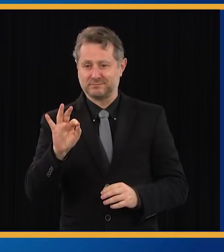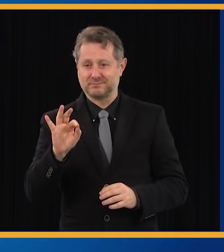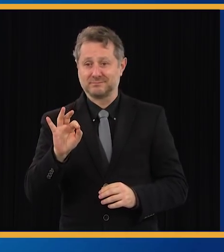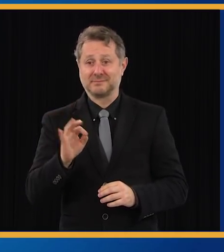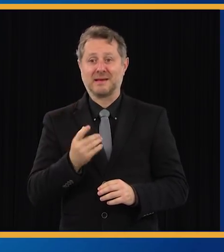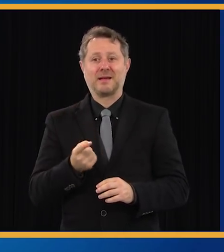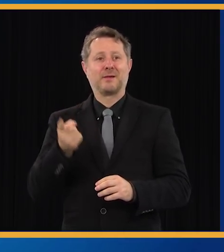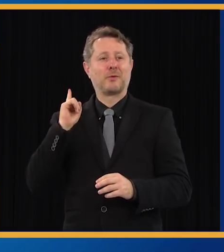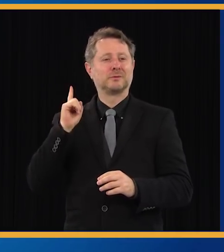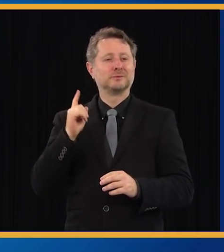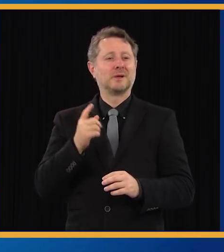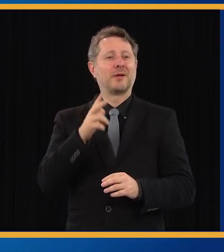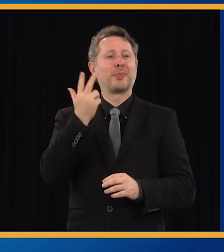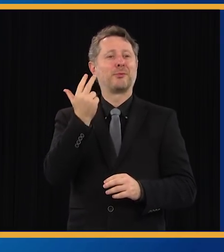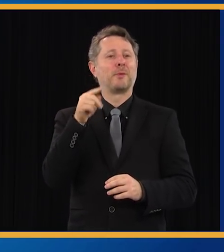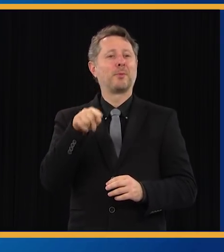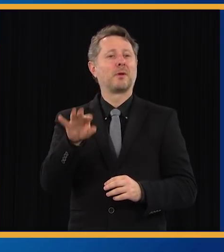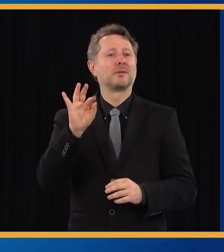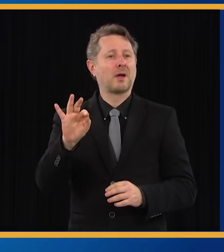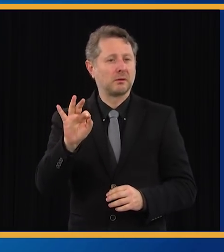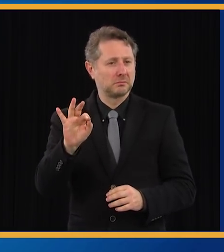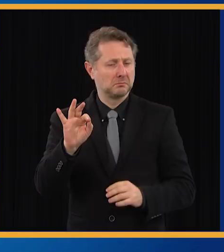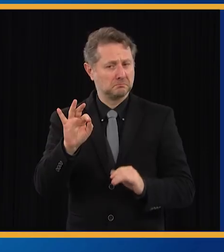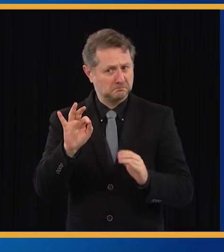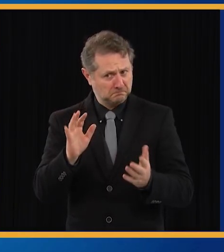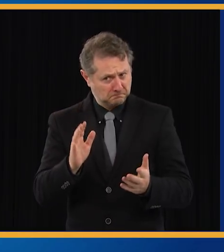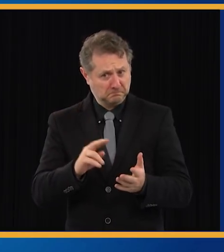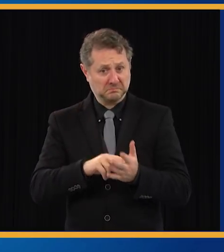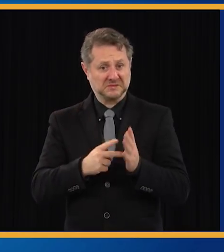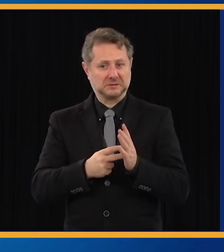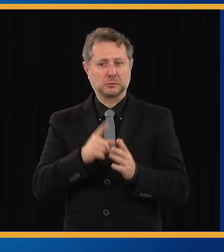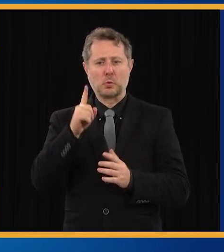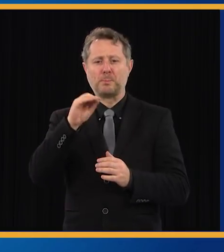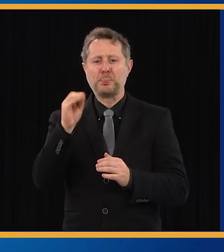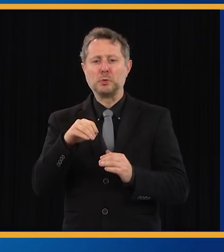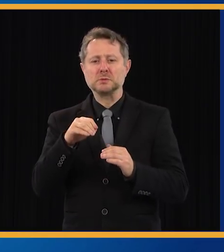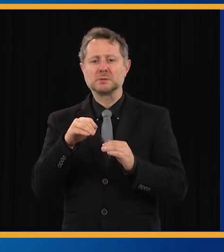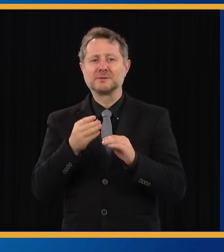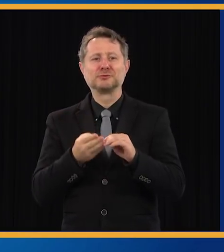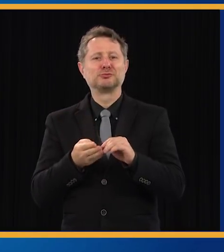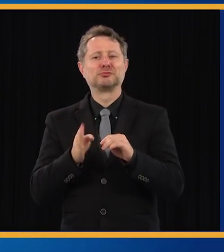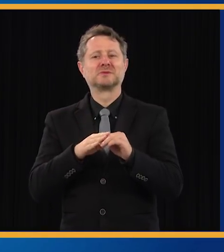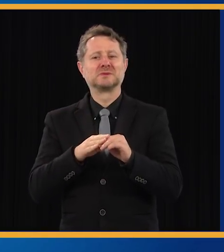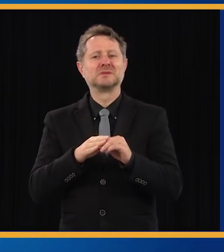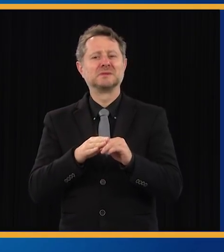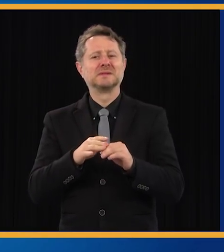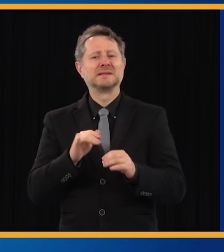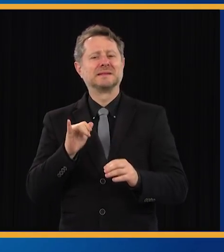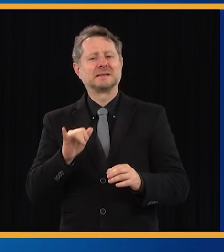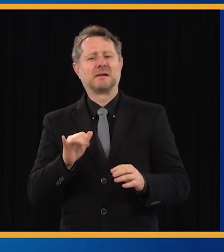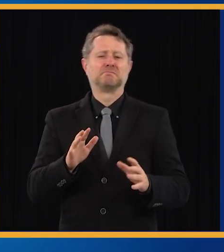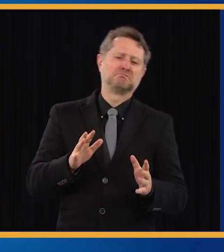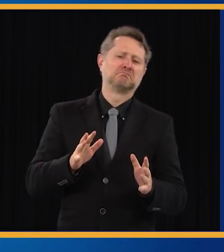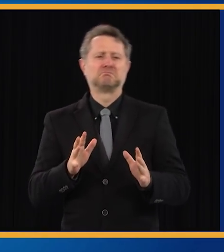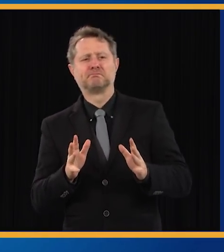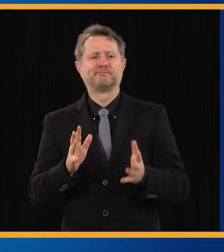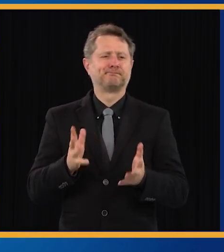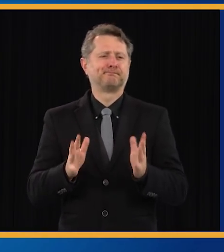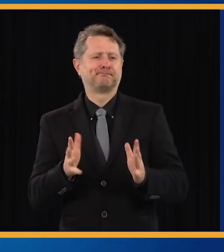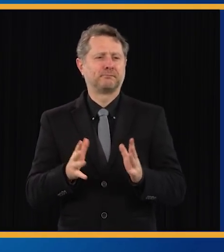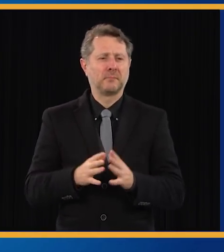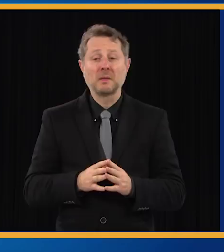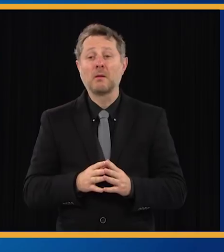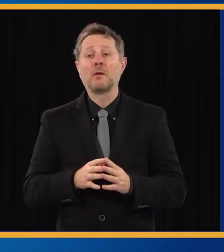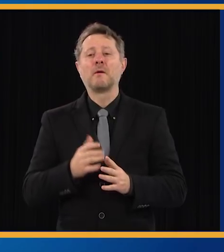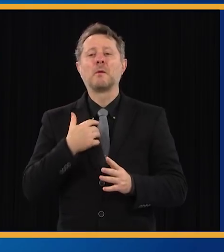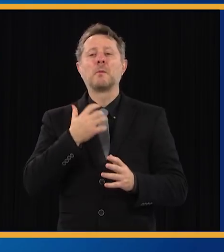13.9 to 14.9, 1 point. Statistically, it's in the margin of error. I'd like to see the margin go the other way,